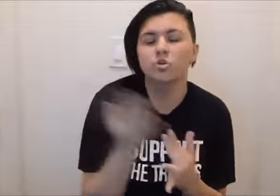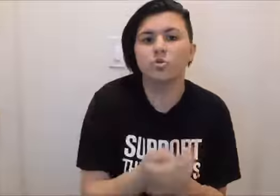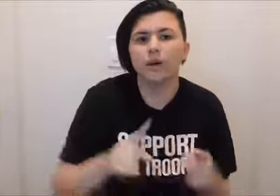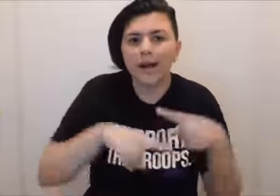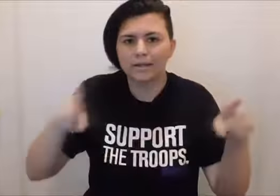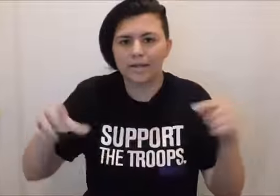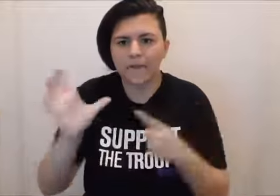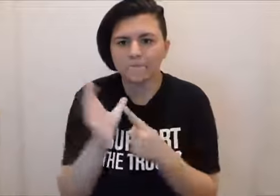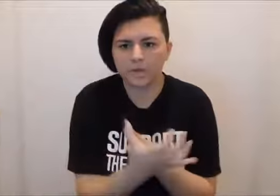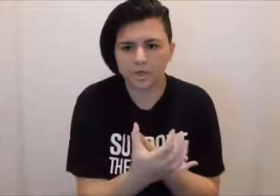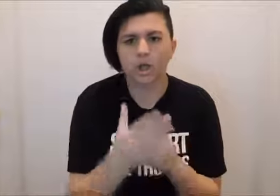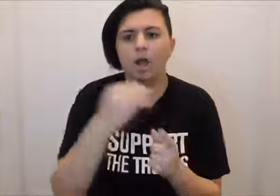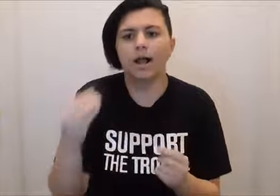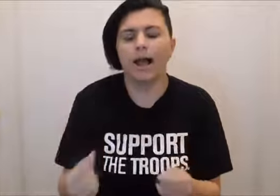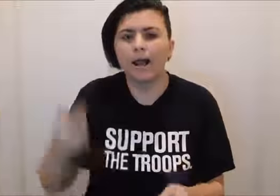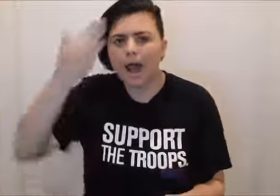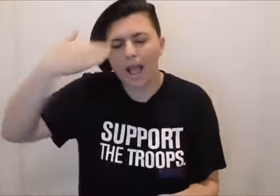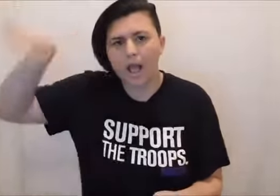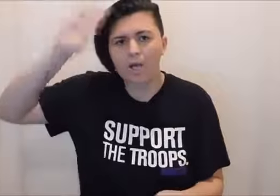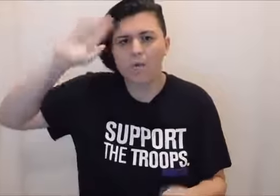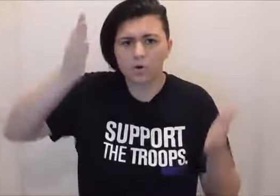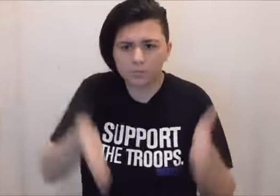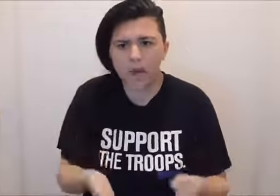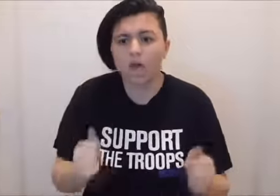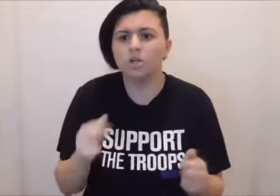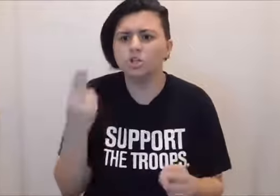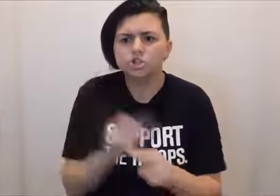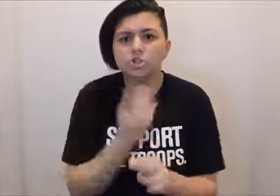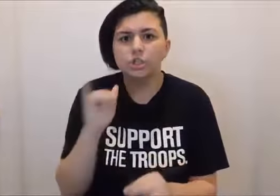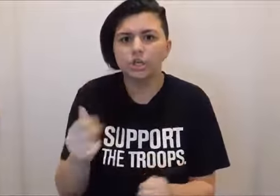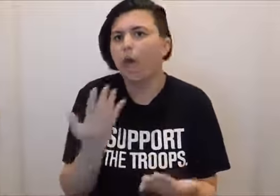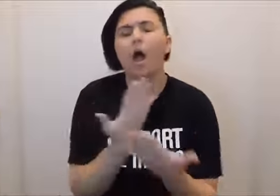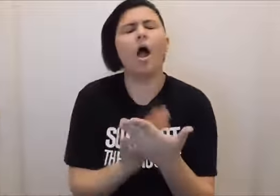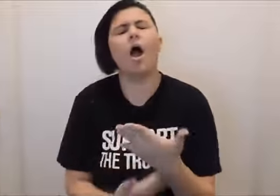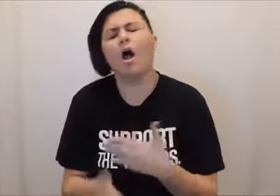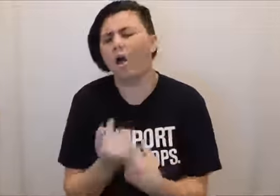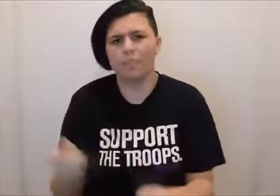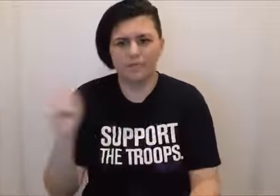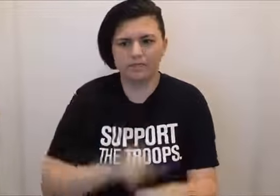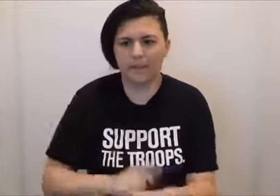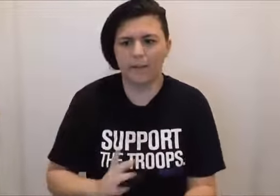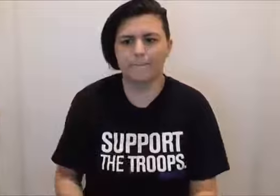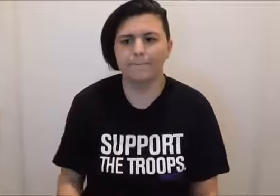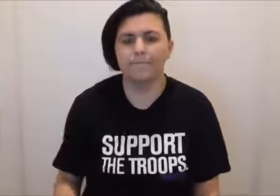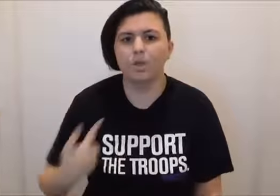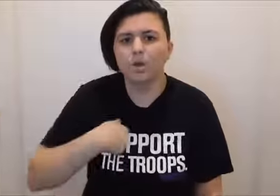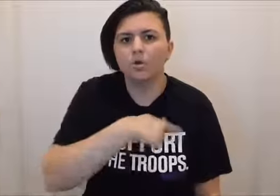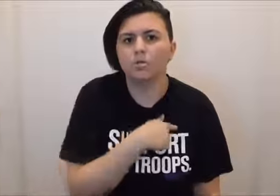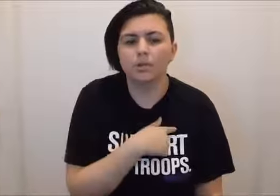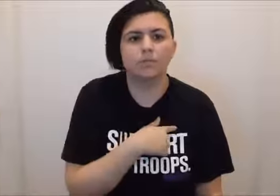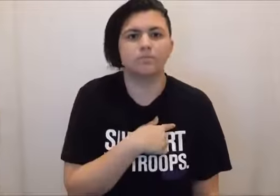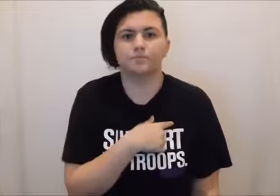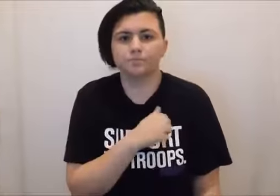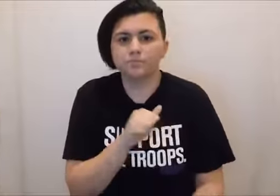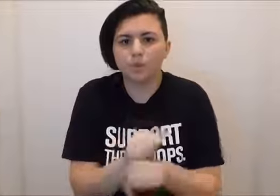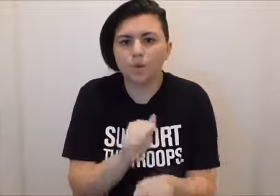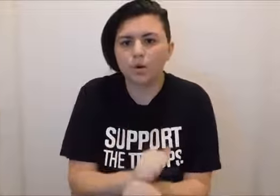we anthropologists, we use that all the time when we study culture or biology or linguistics.